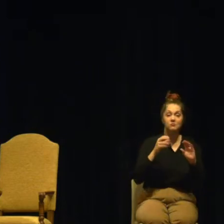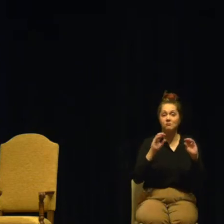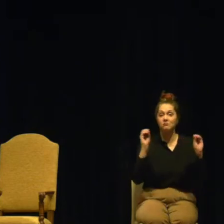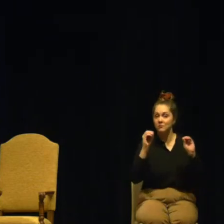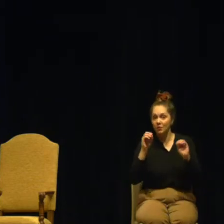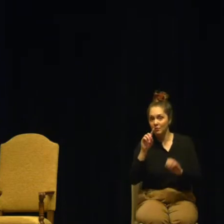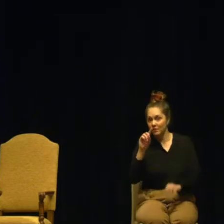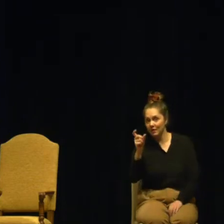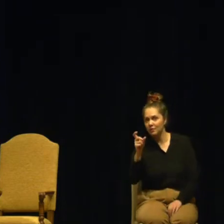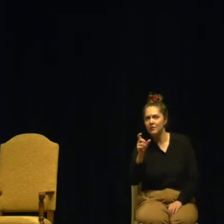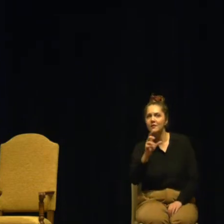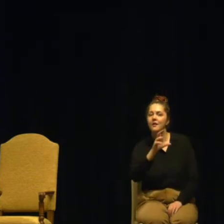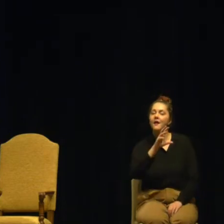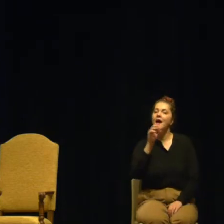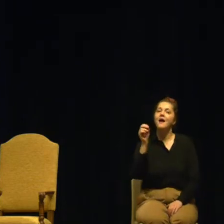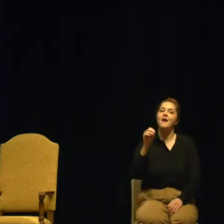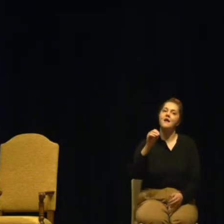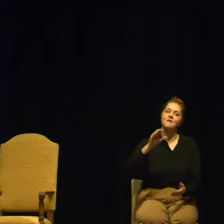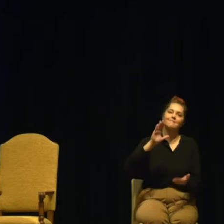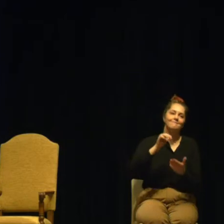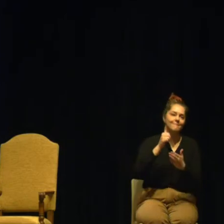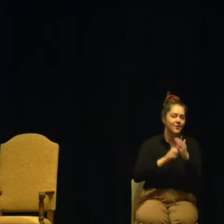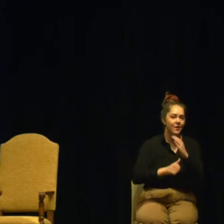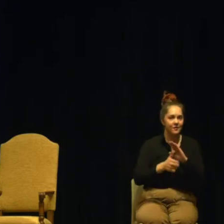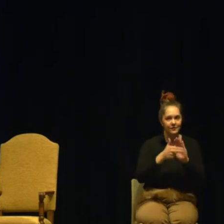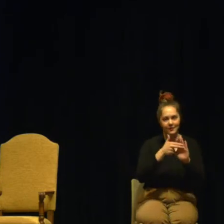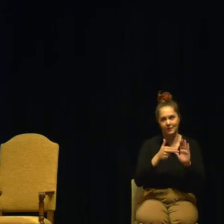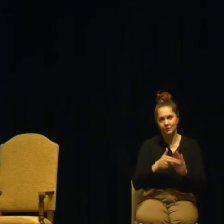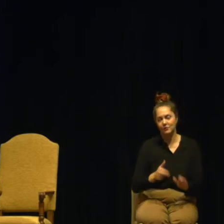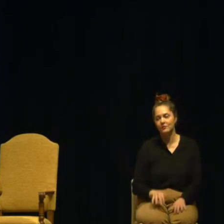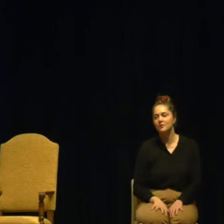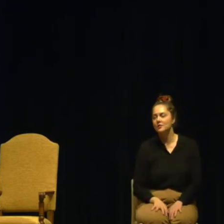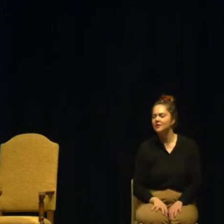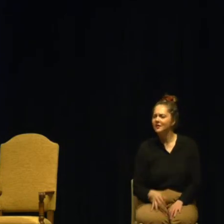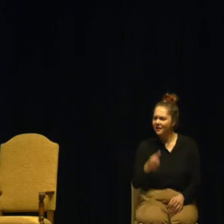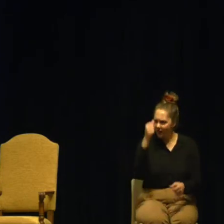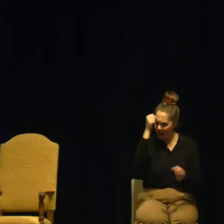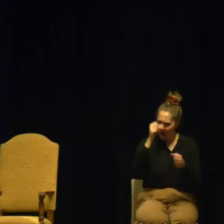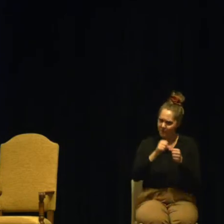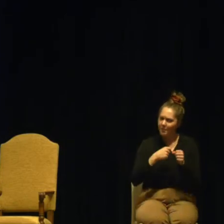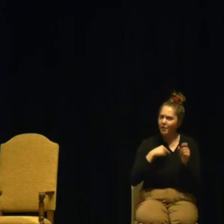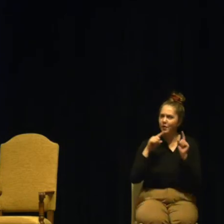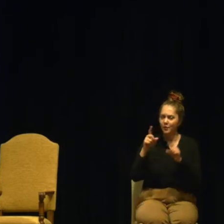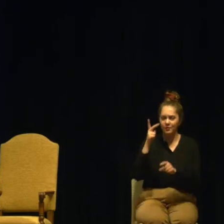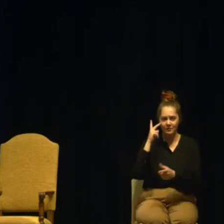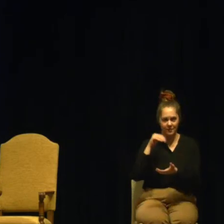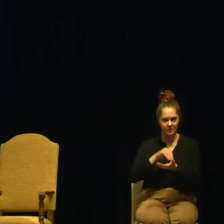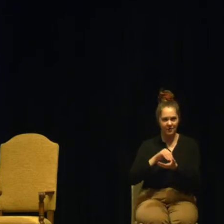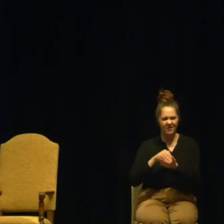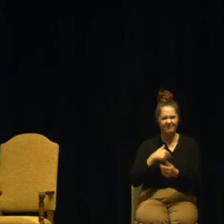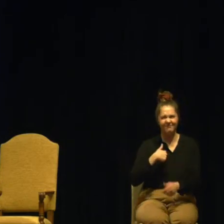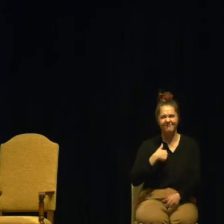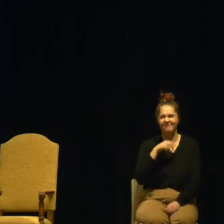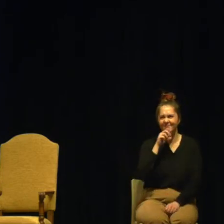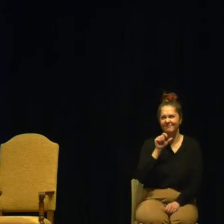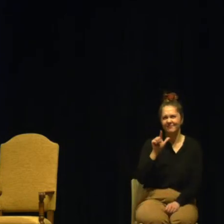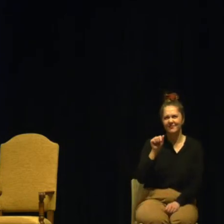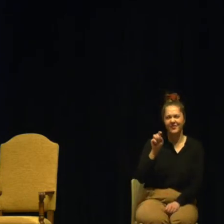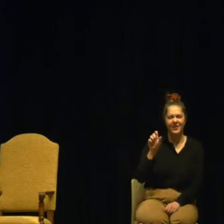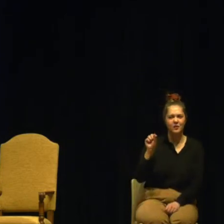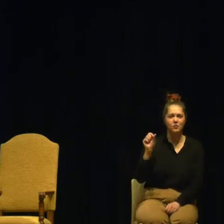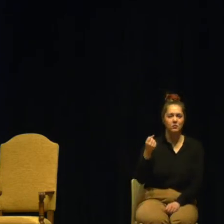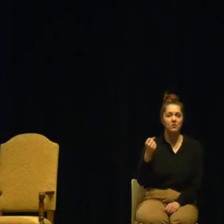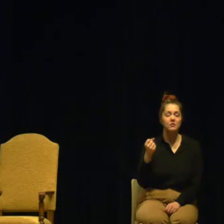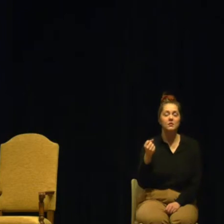undiagnosed, and underdiagnosed. And I remember going to see a doctor in my late 20s. I was